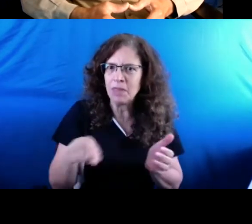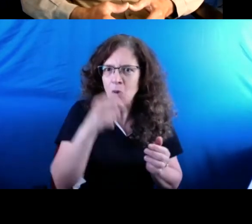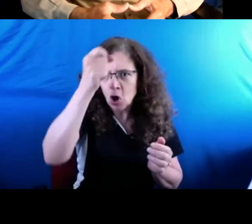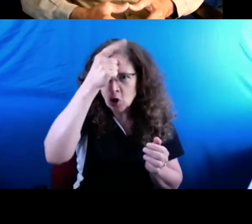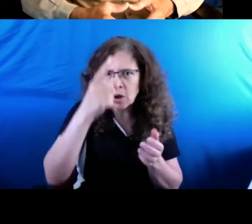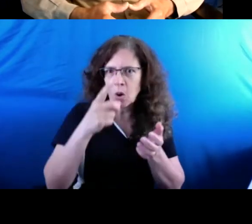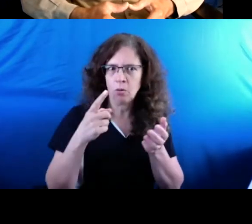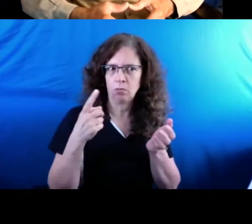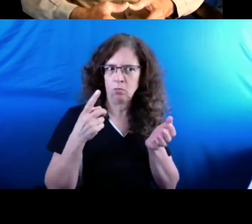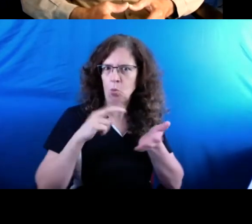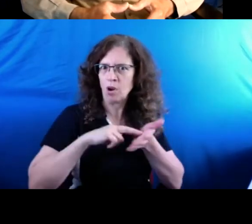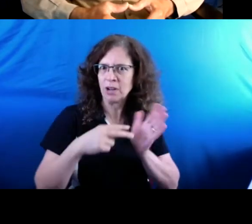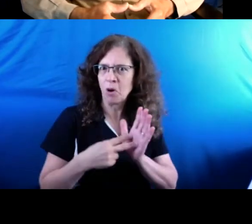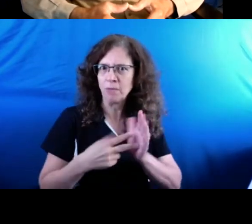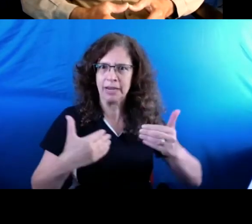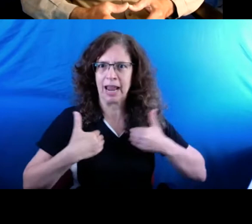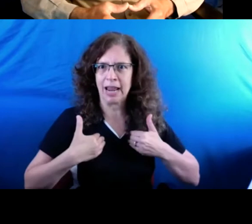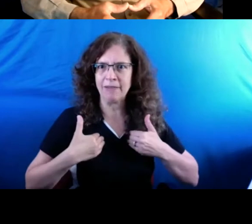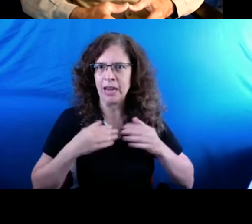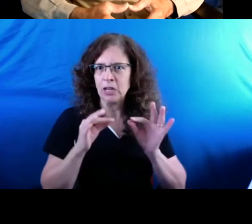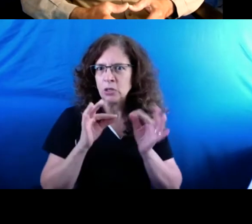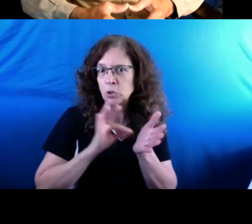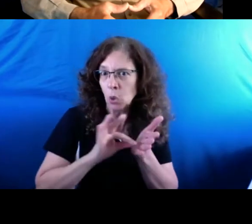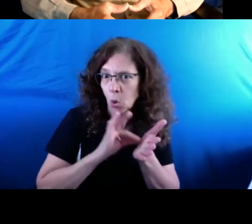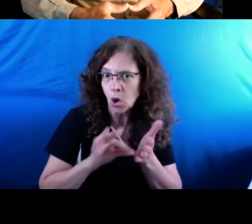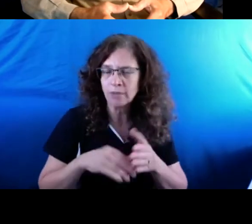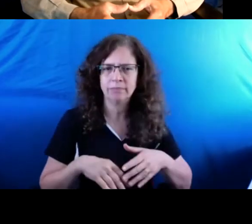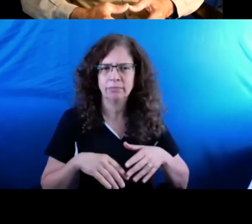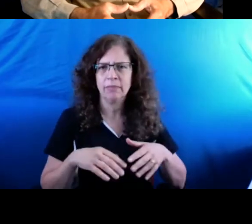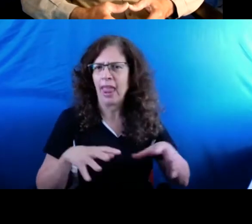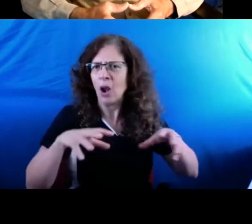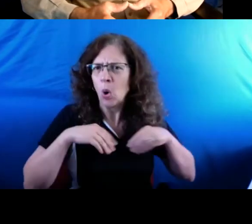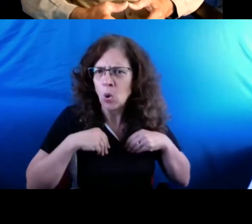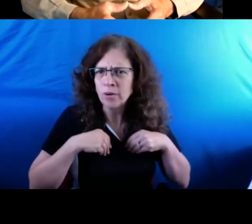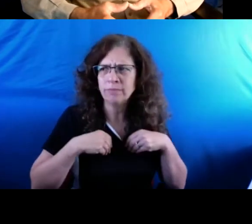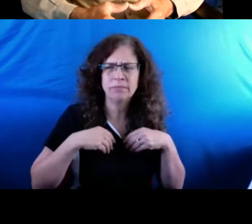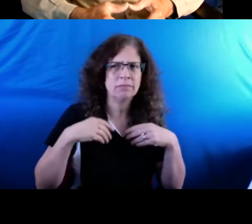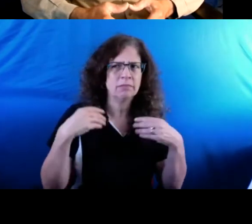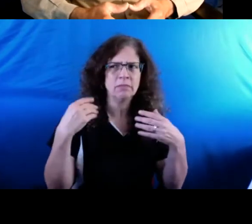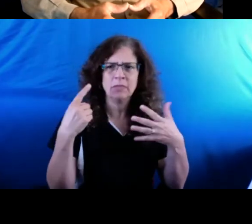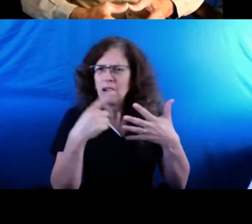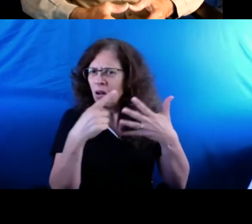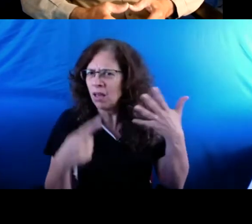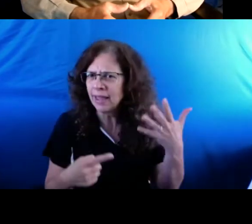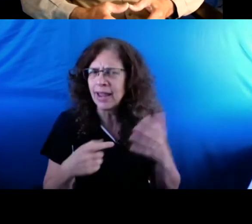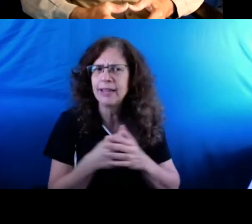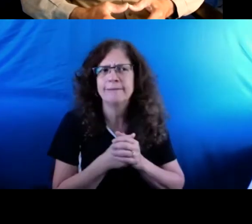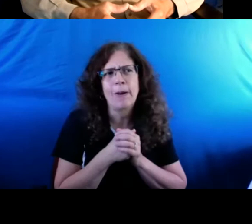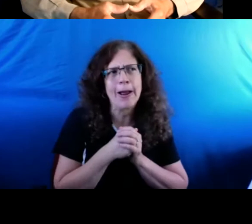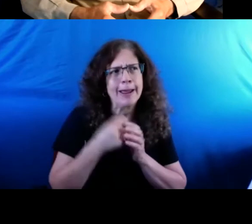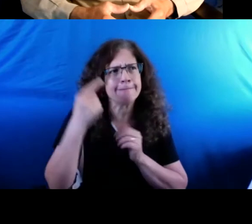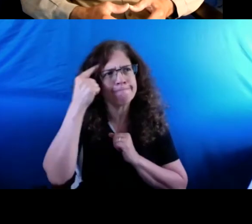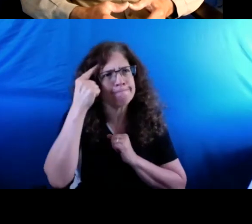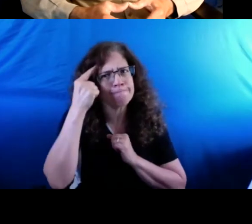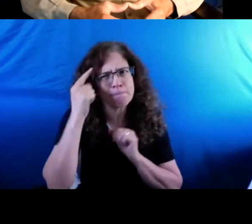And it's important to help them understand what it means to have the score and own